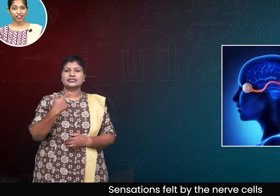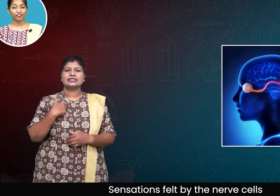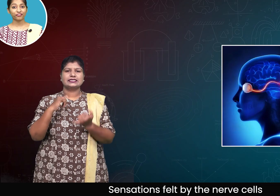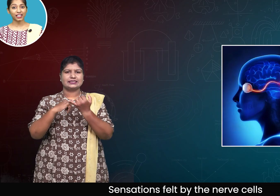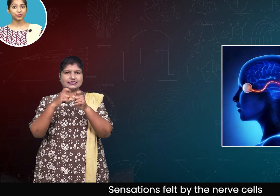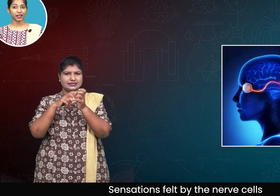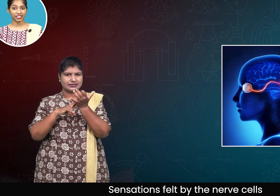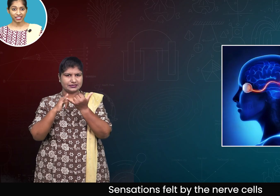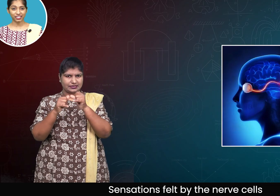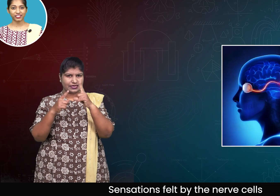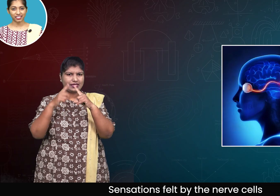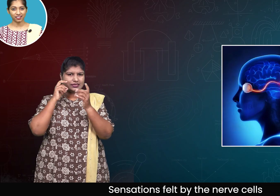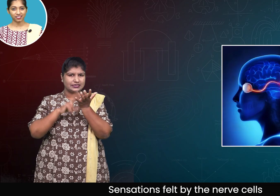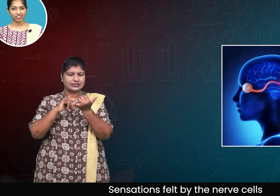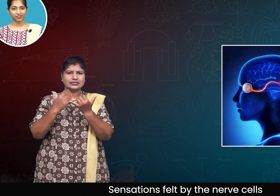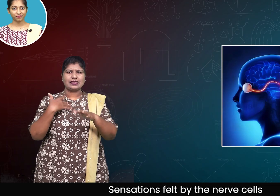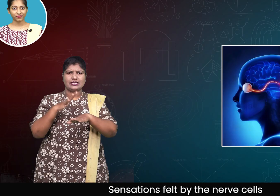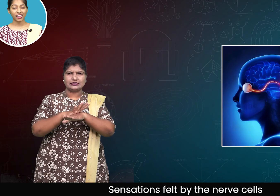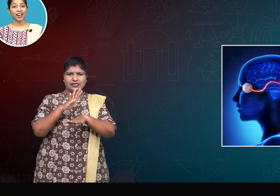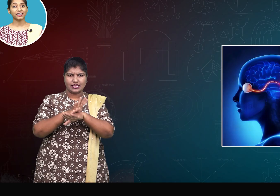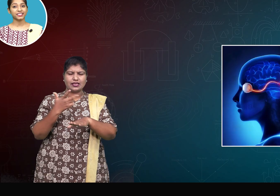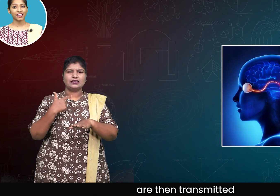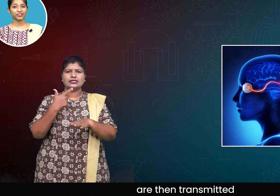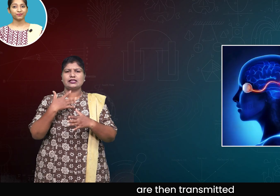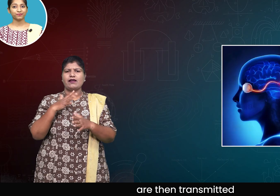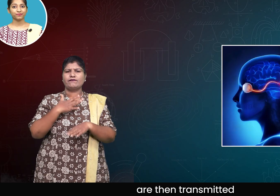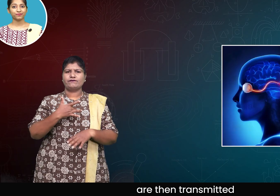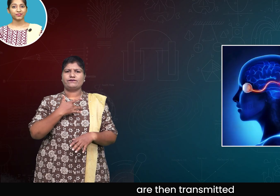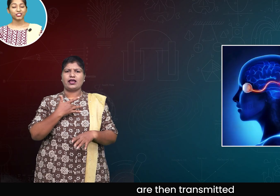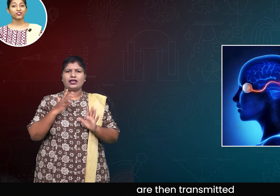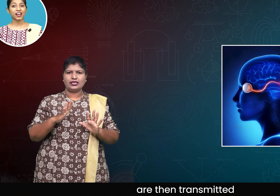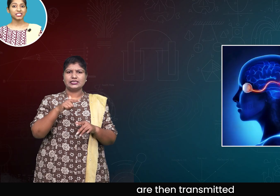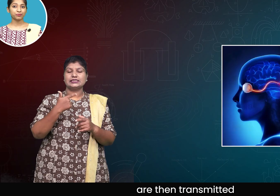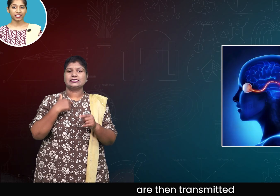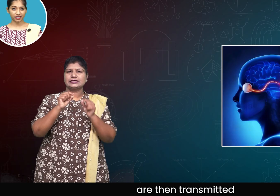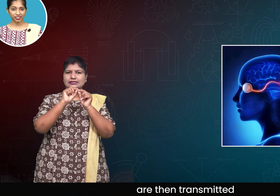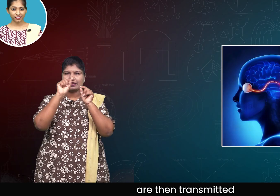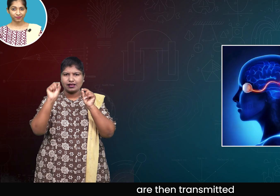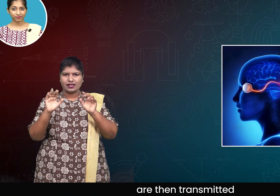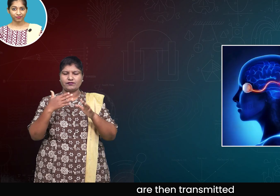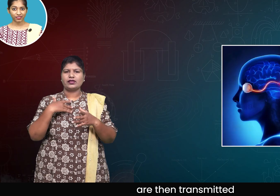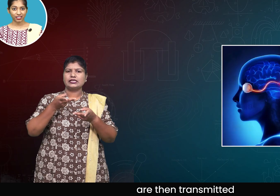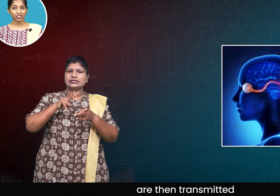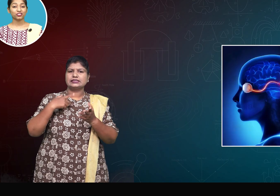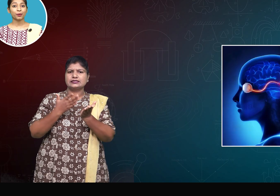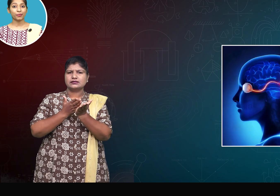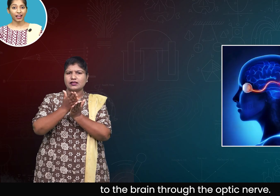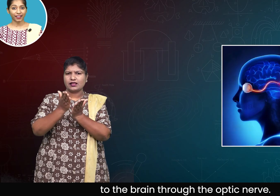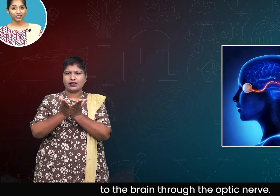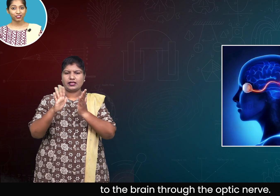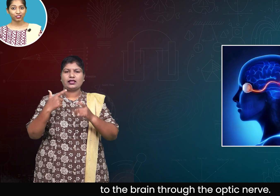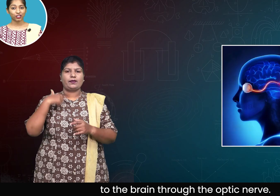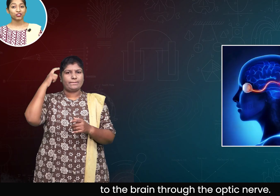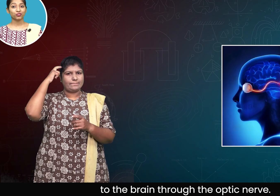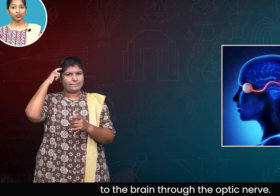Sensations felt by the nerve cells are then transmitted to the